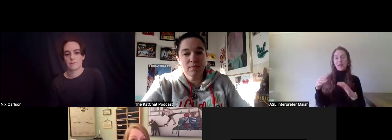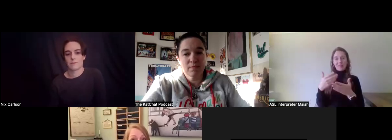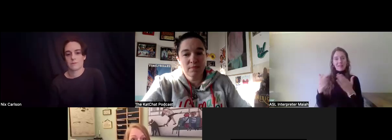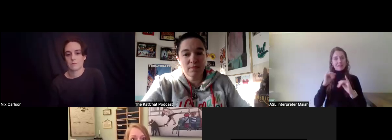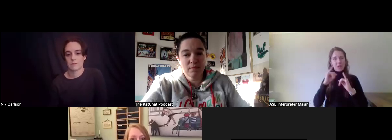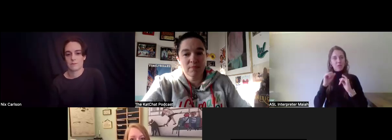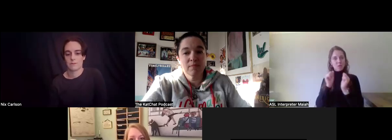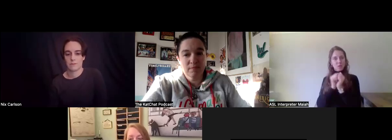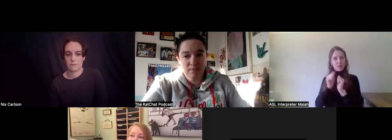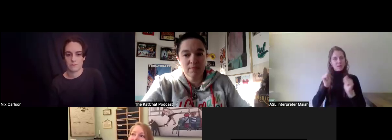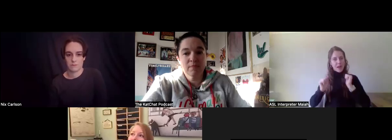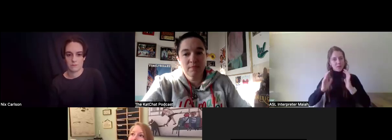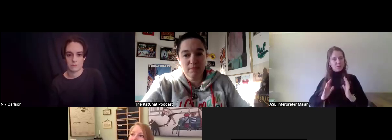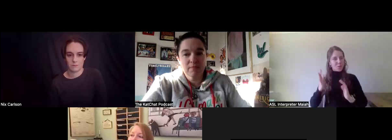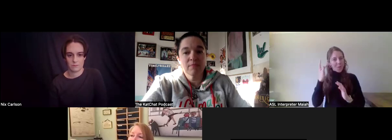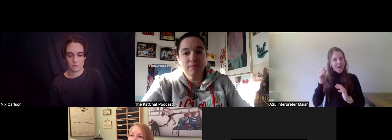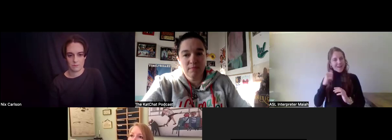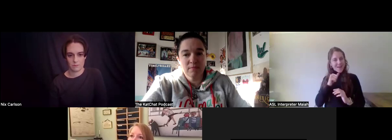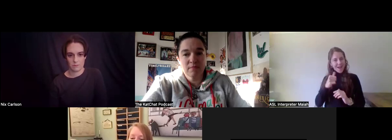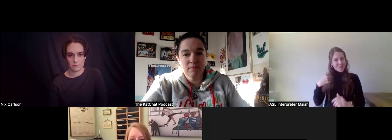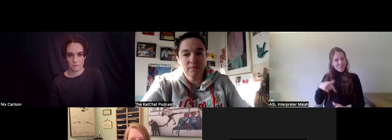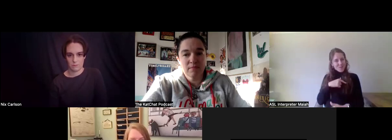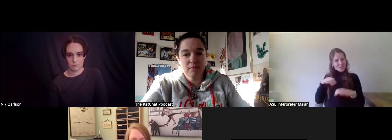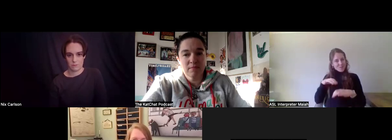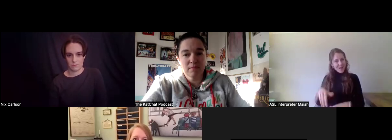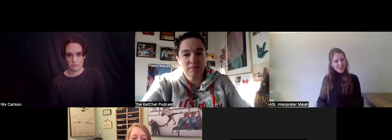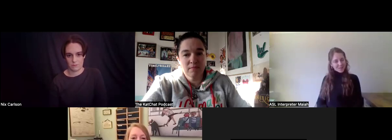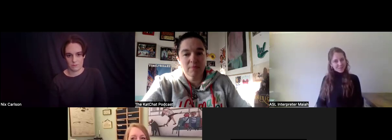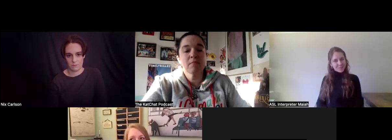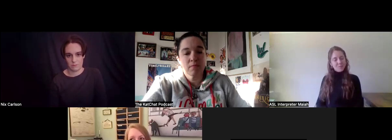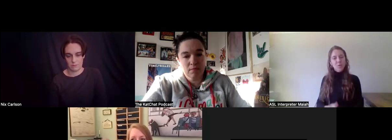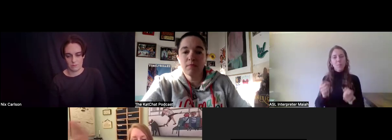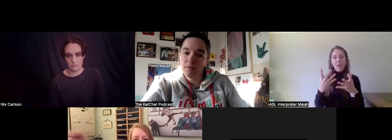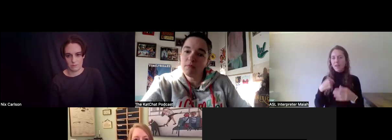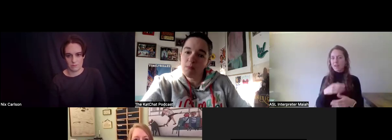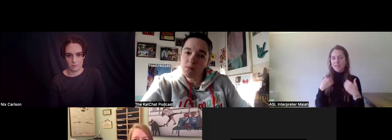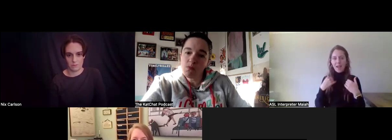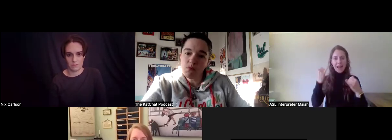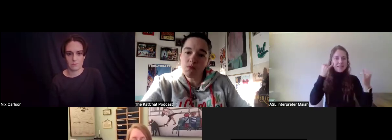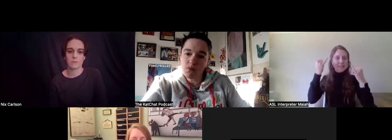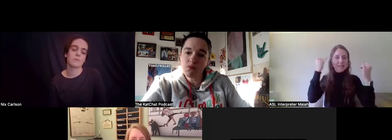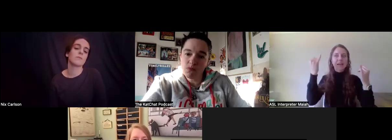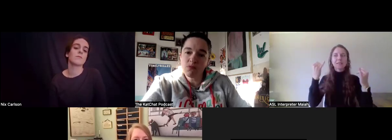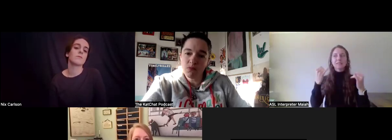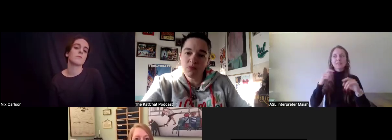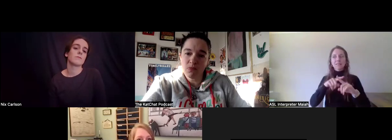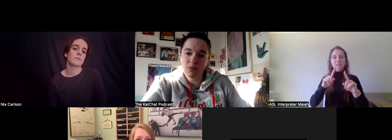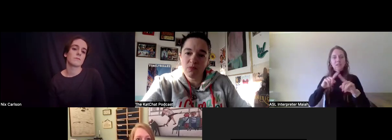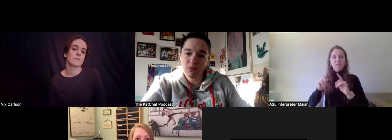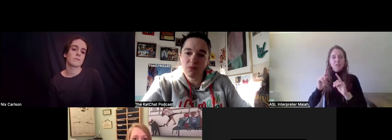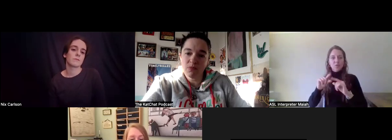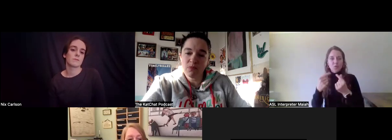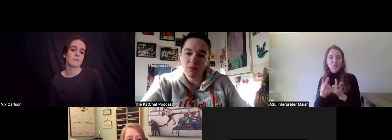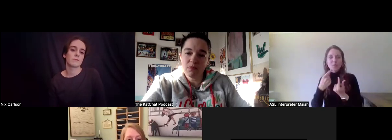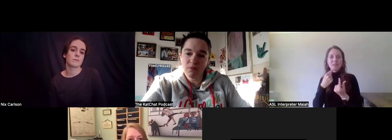ourselves? So it's funny, I was a bunch of us had ideas, like there was different groups that thought we should do a cruise, right? It's like